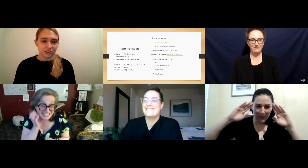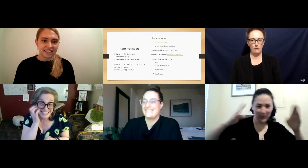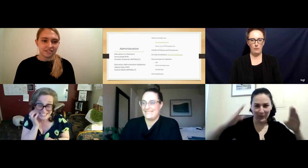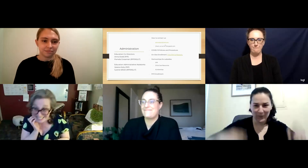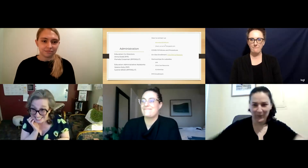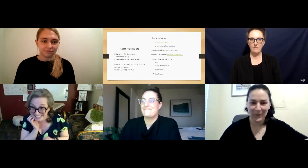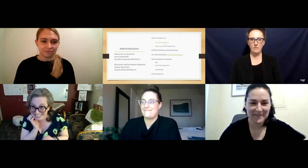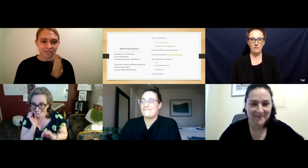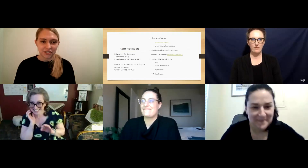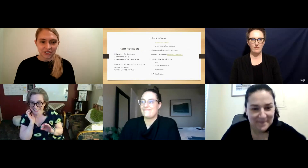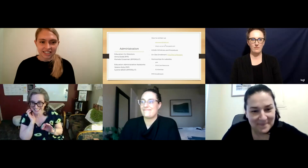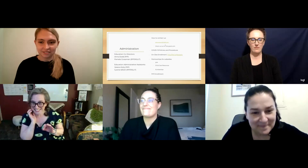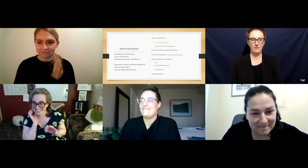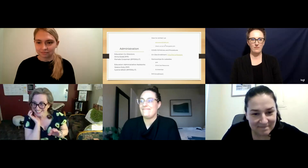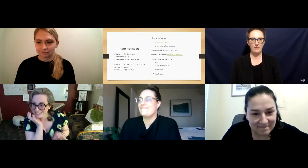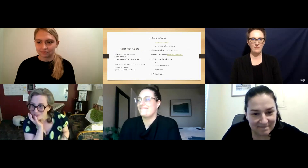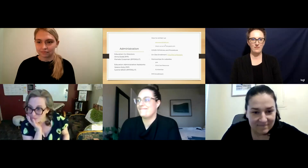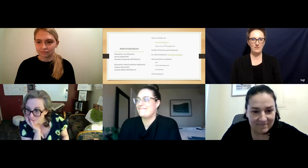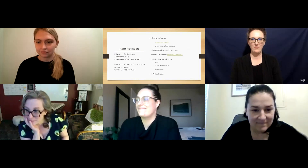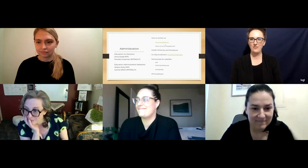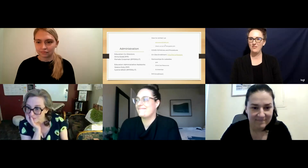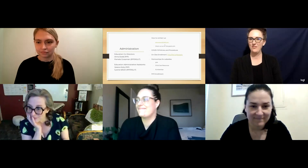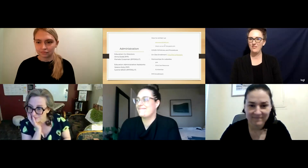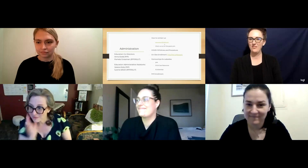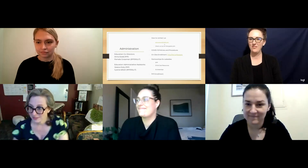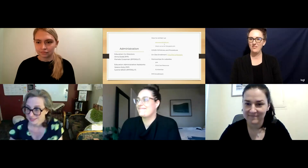And Serene. Serene.